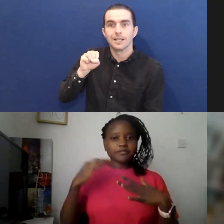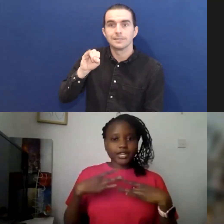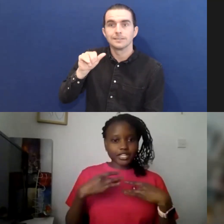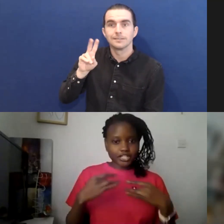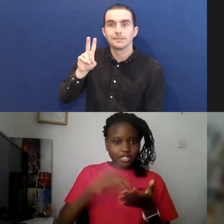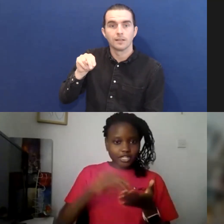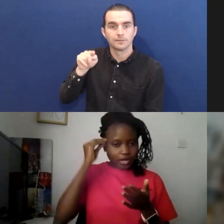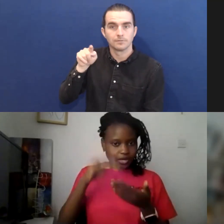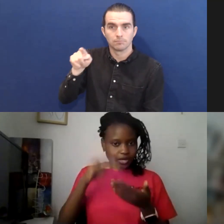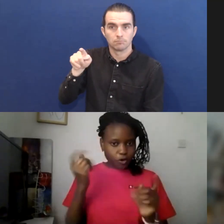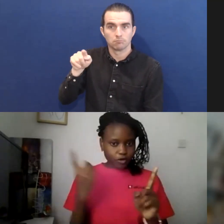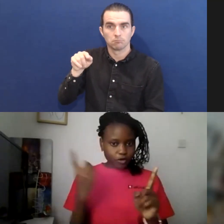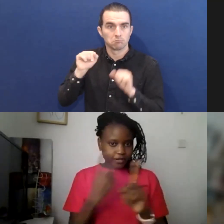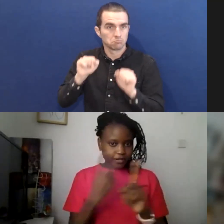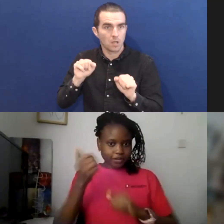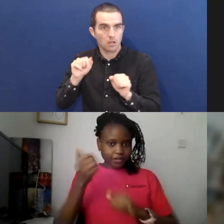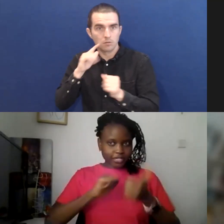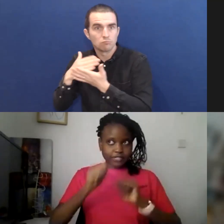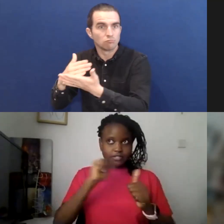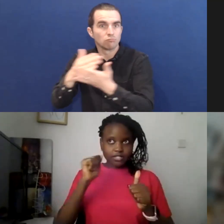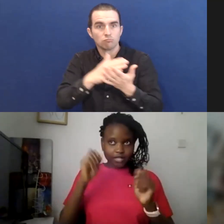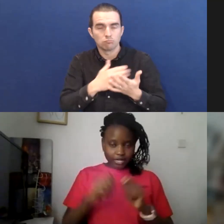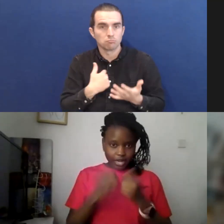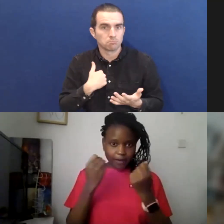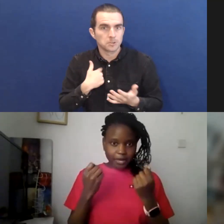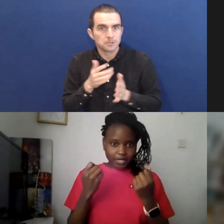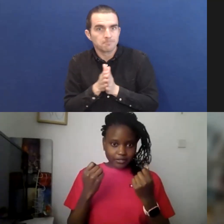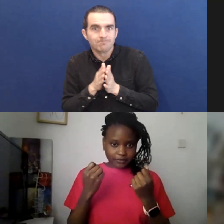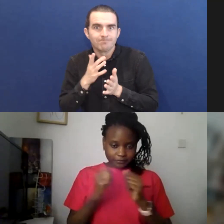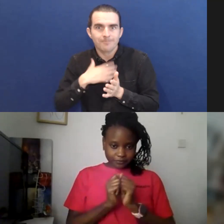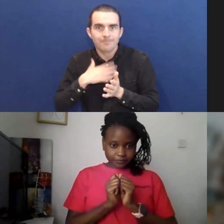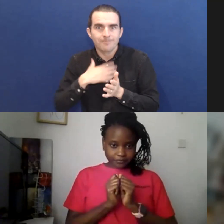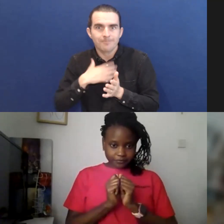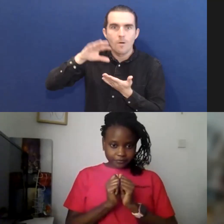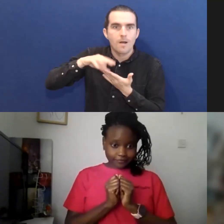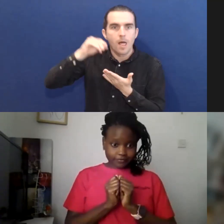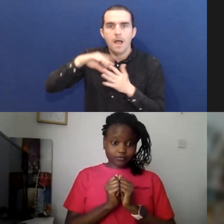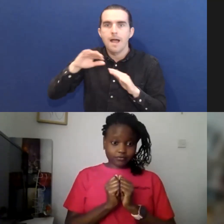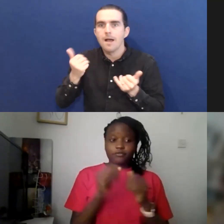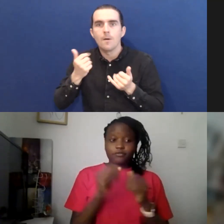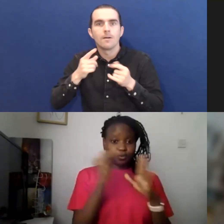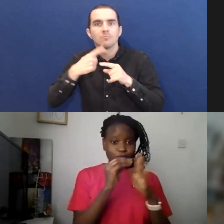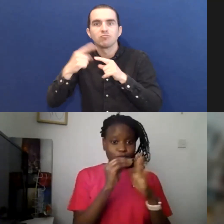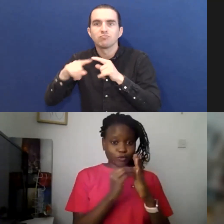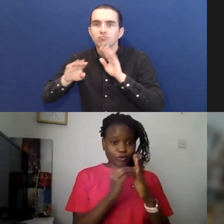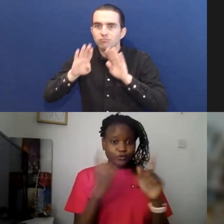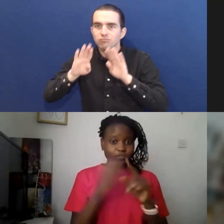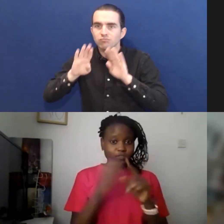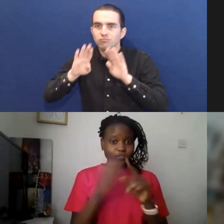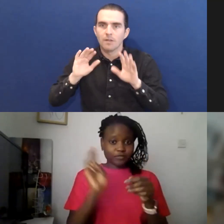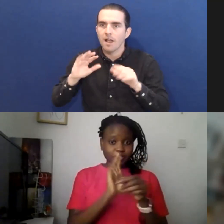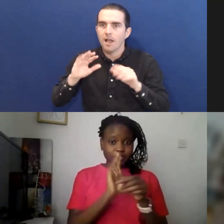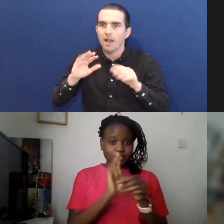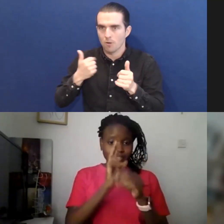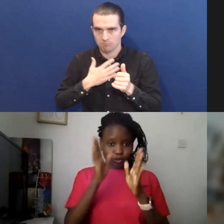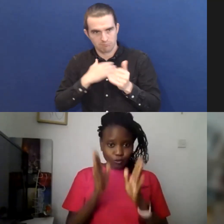about different activities that are going on and how these tools can actually be effective for the different users and what we can do